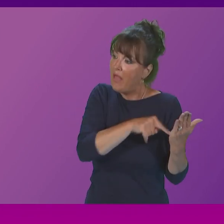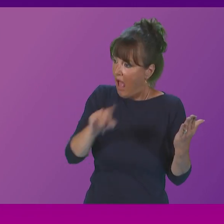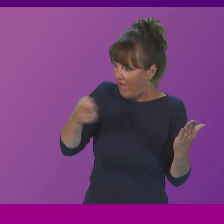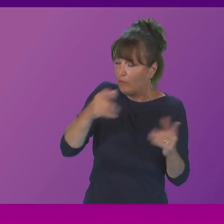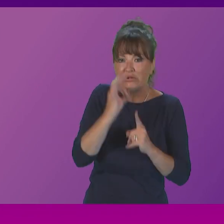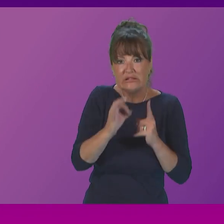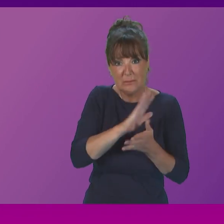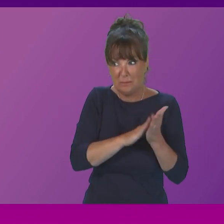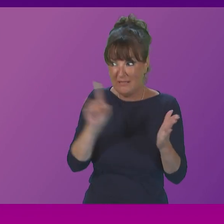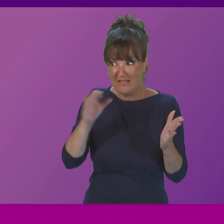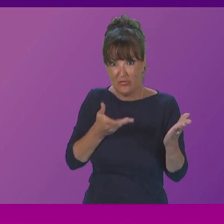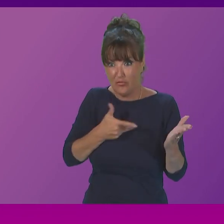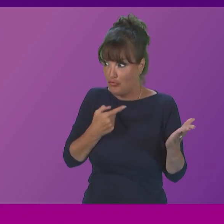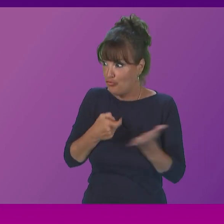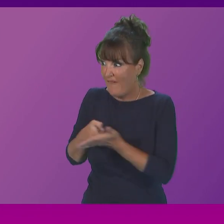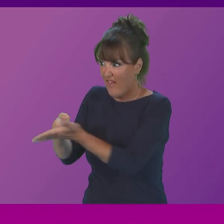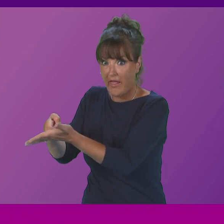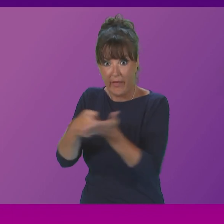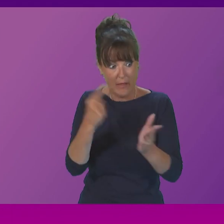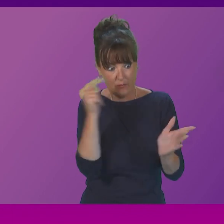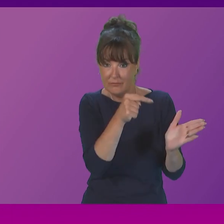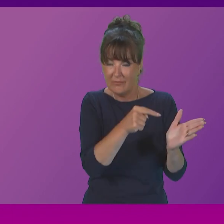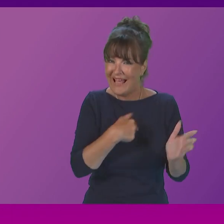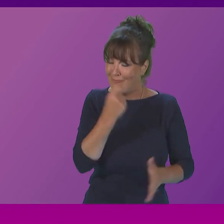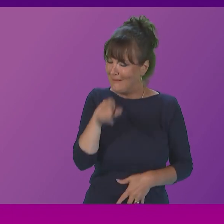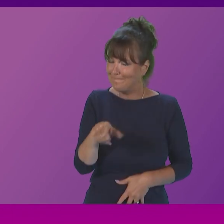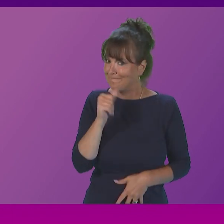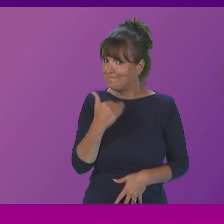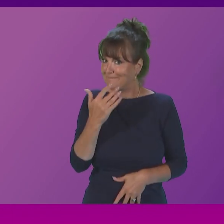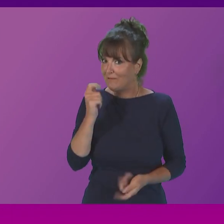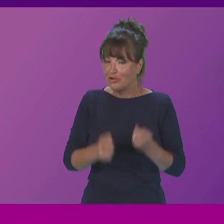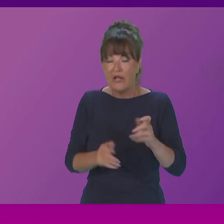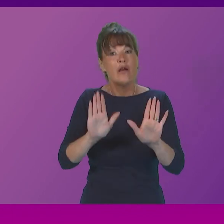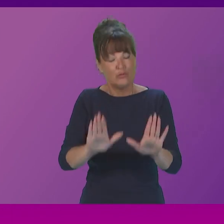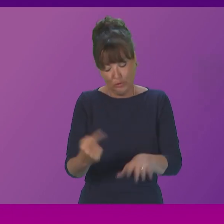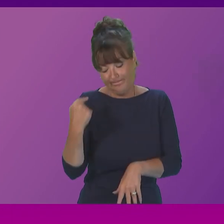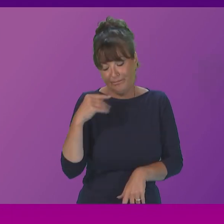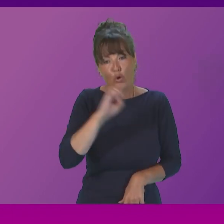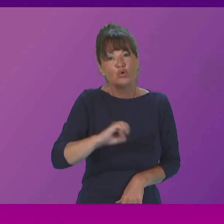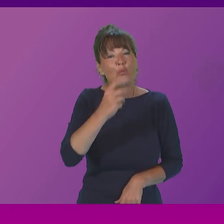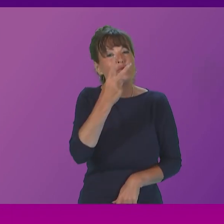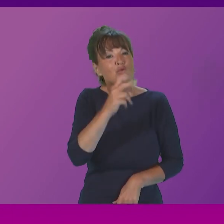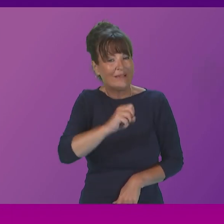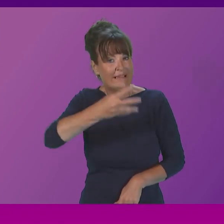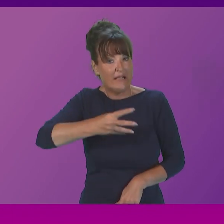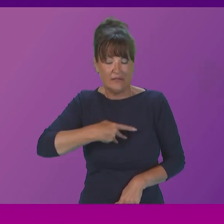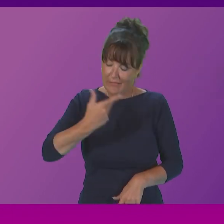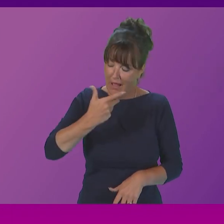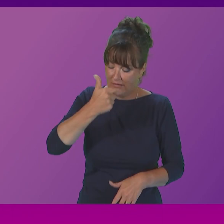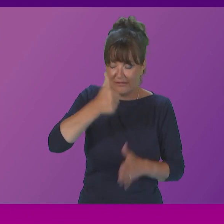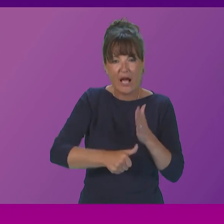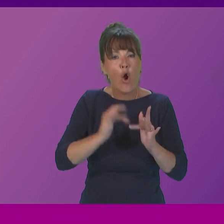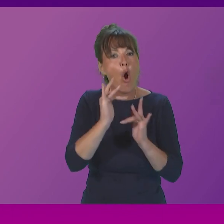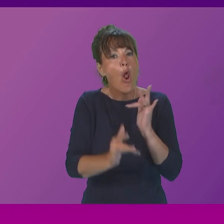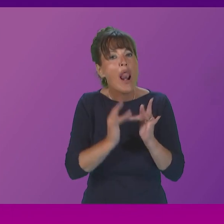give you their details. And I realised that not enough change was happening there. So in October 2019, I started Pass the Mic, which is an online website. And if